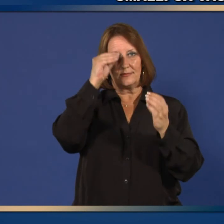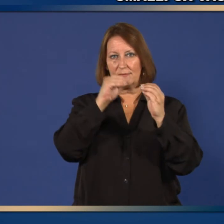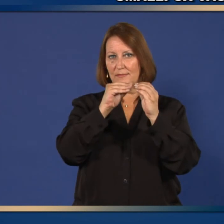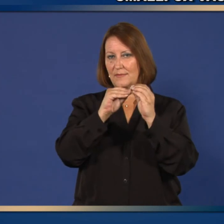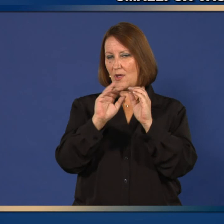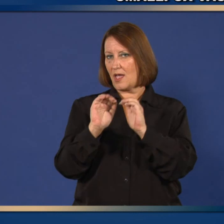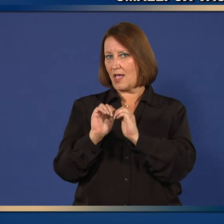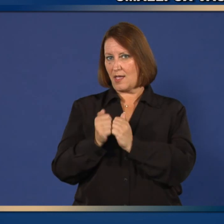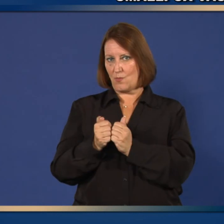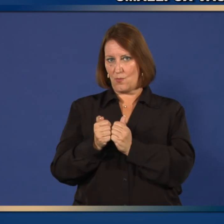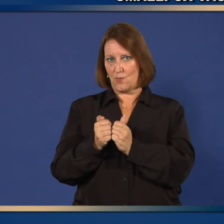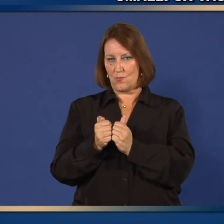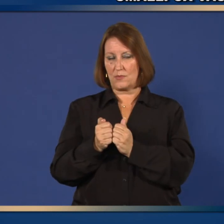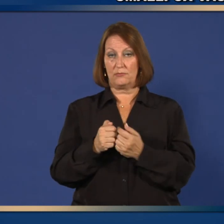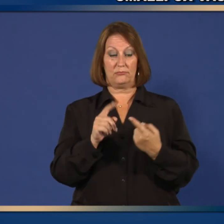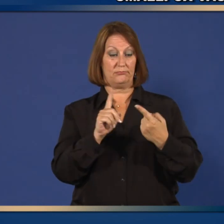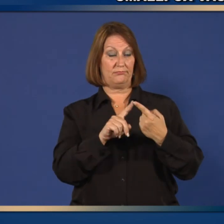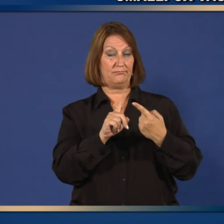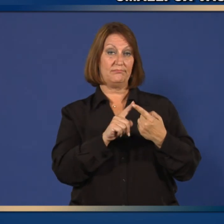How can you learn more?